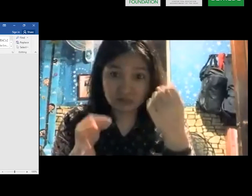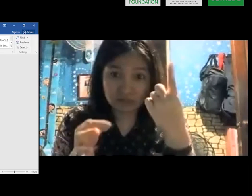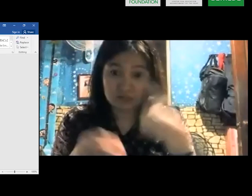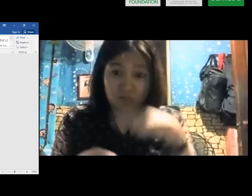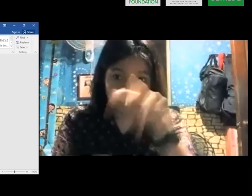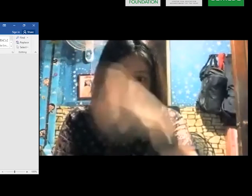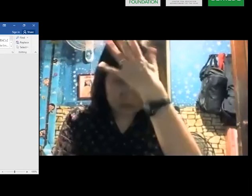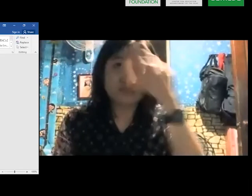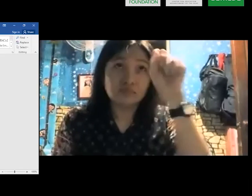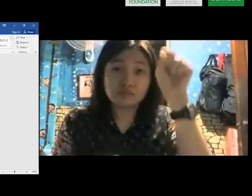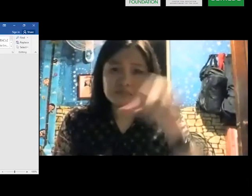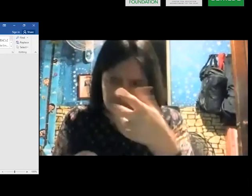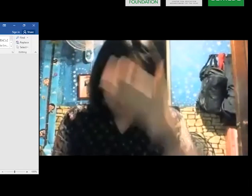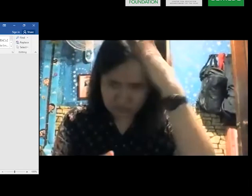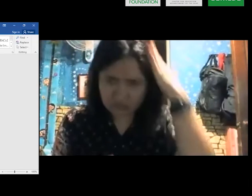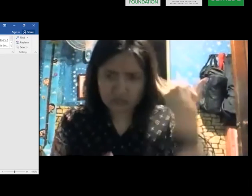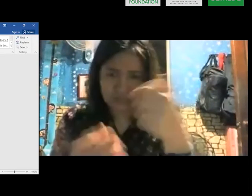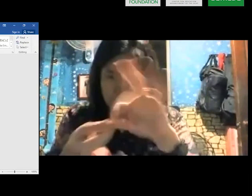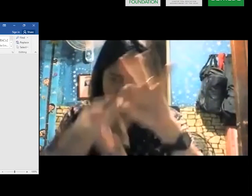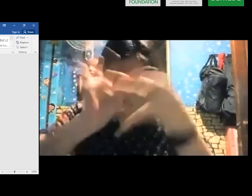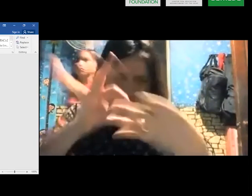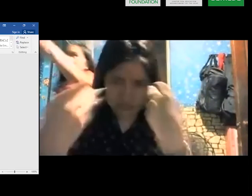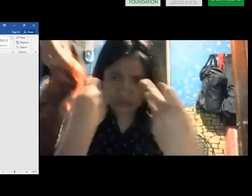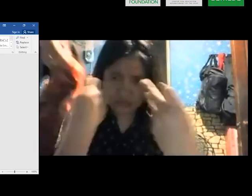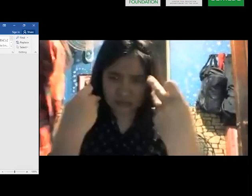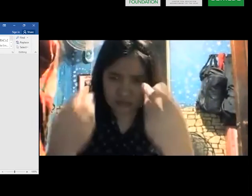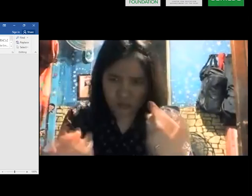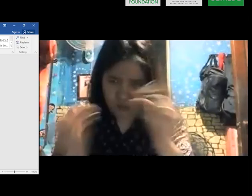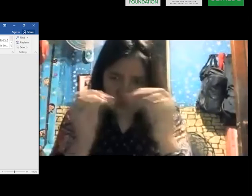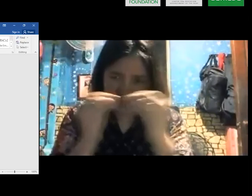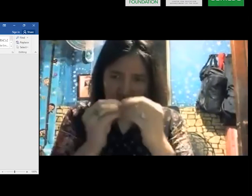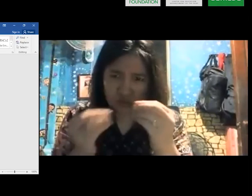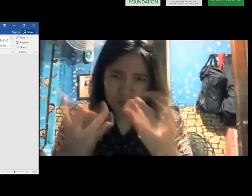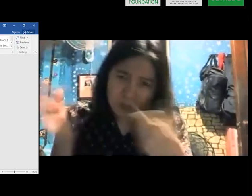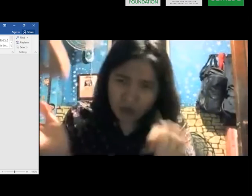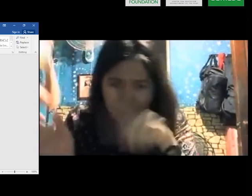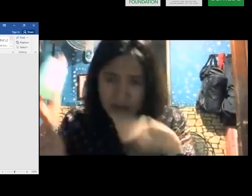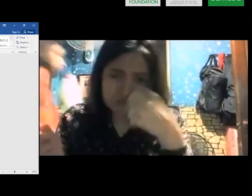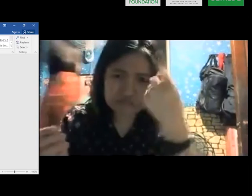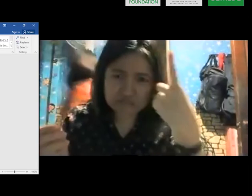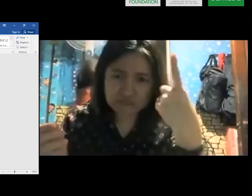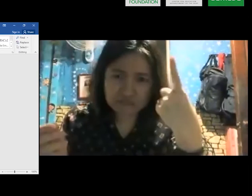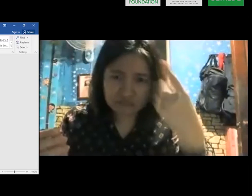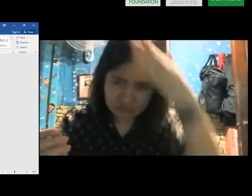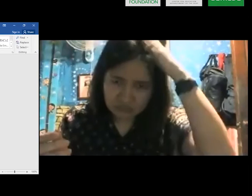perhaps we have to include this in the analysis. Like, uh,